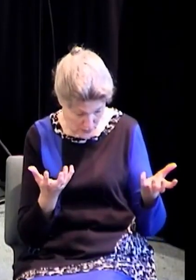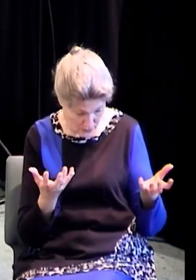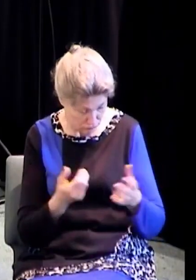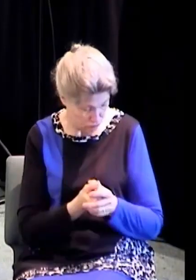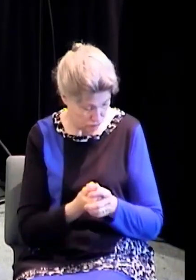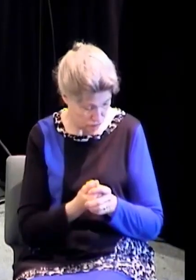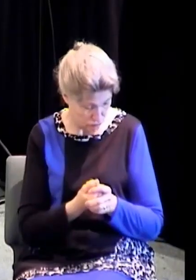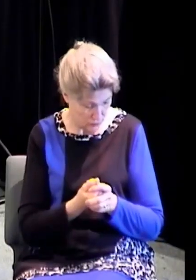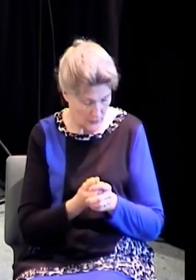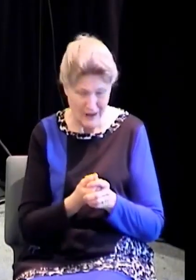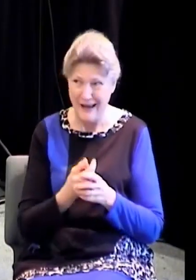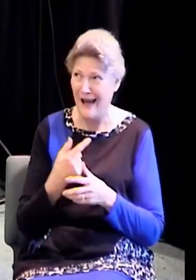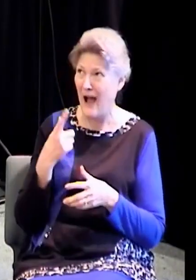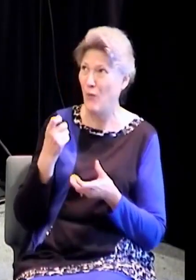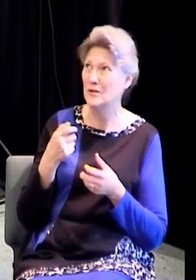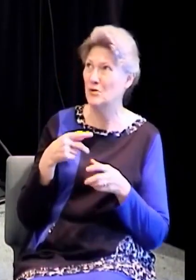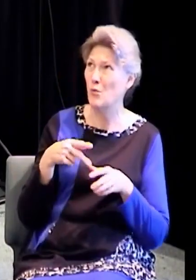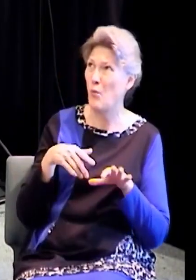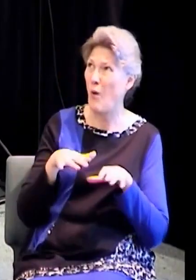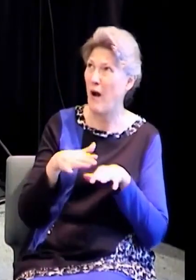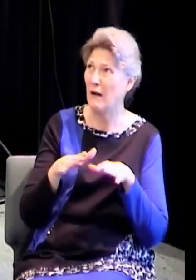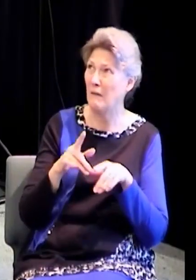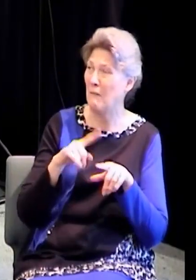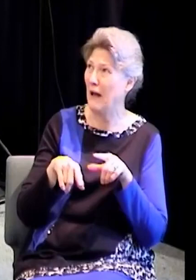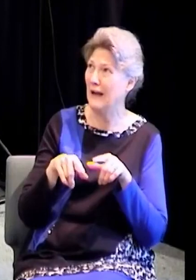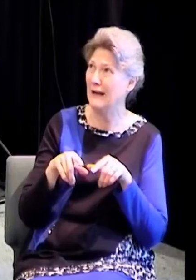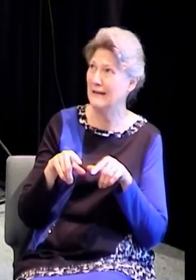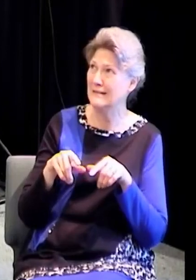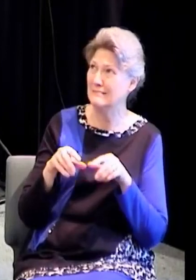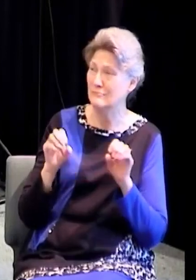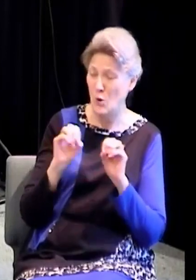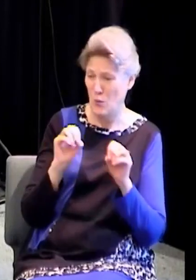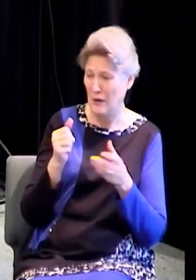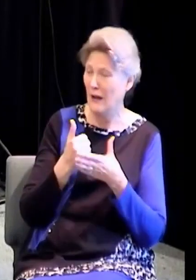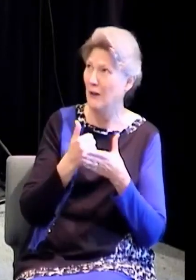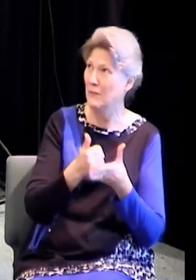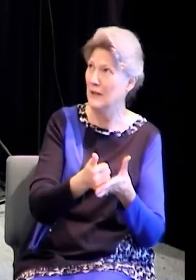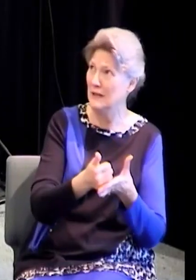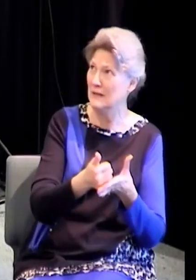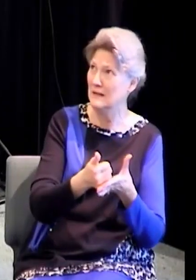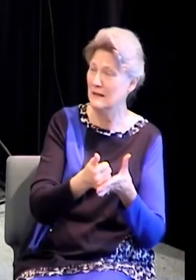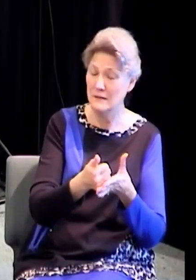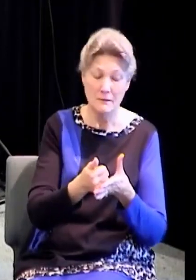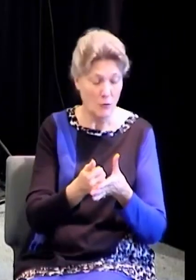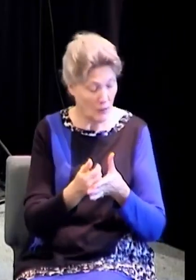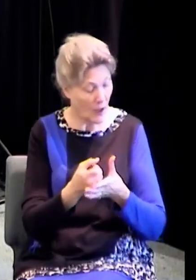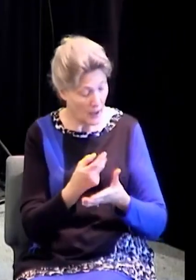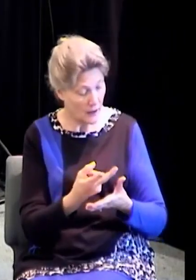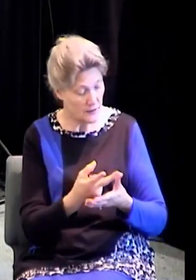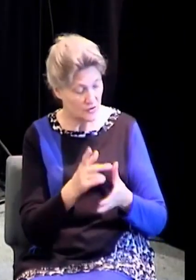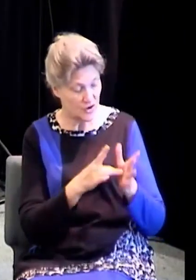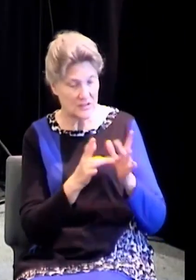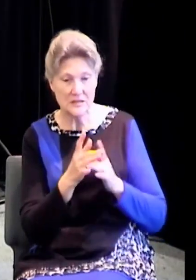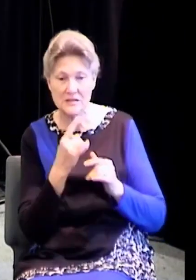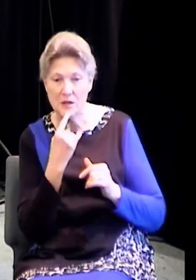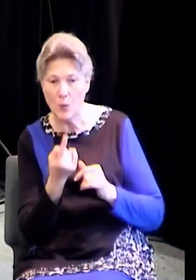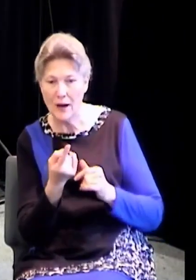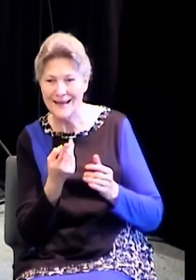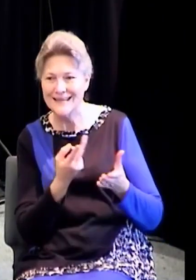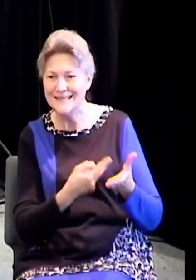desire and their intentions and they want to do right and they want to be right with God and they want to live right. And we look at it and we say, I could never live like that.